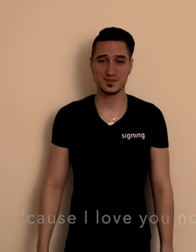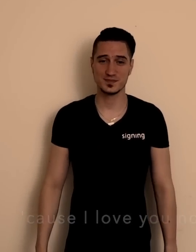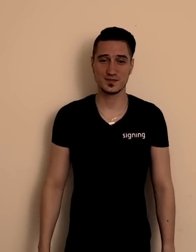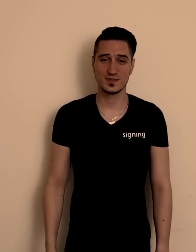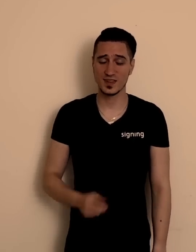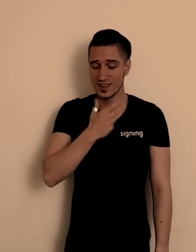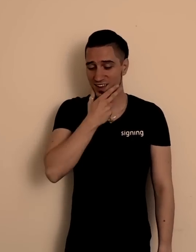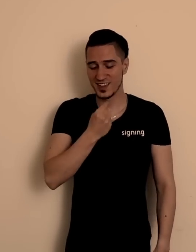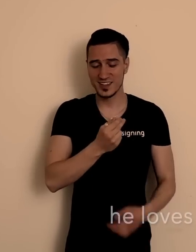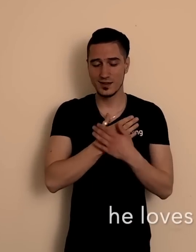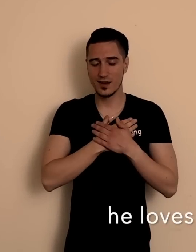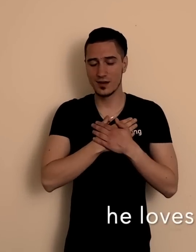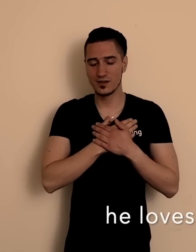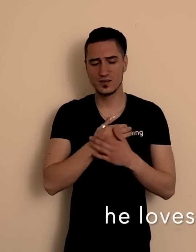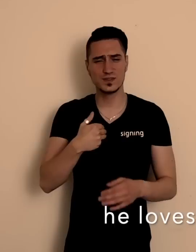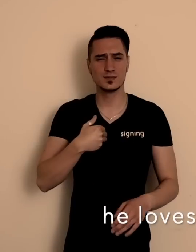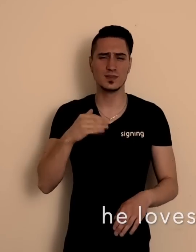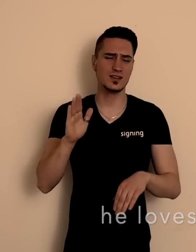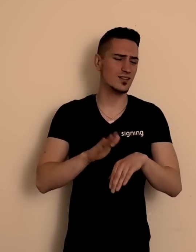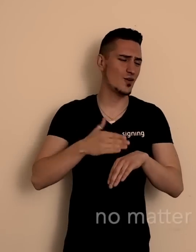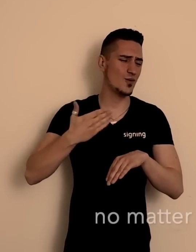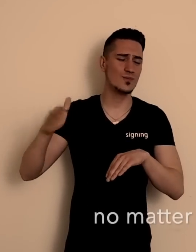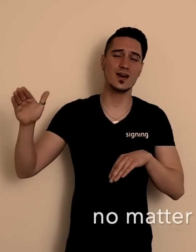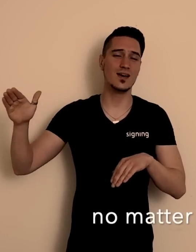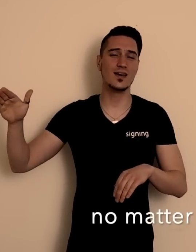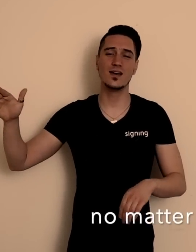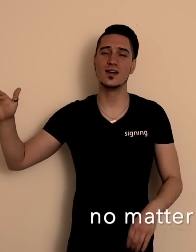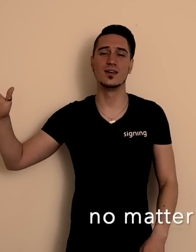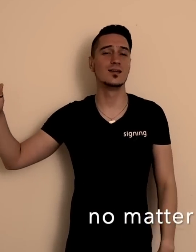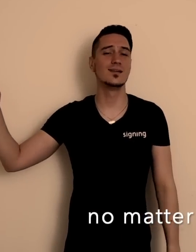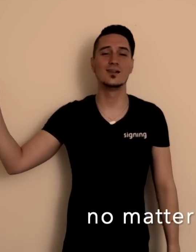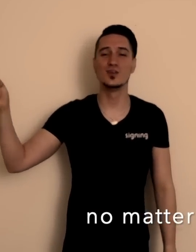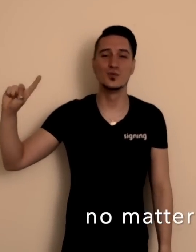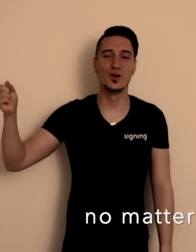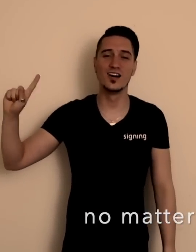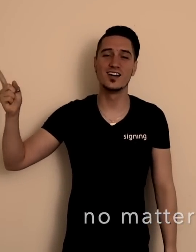He loves me no matter what